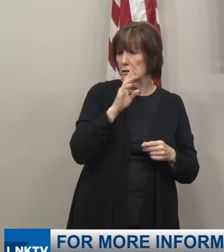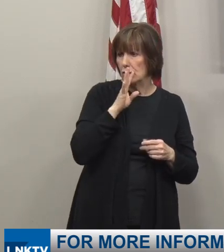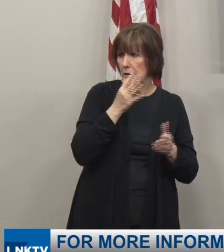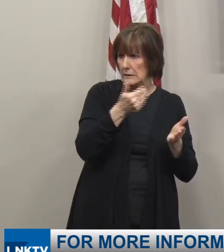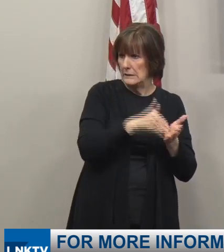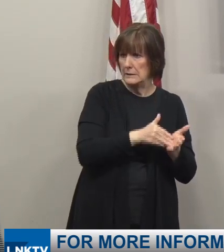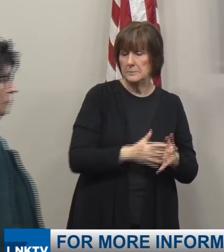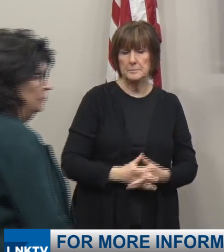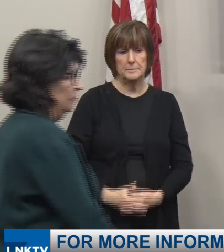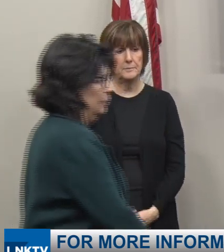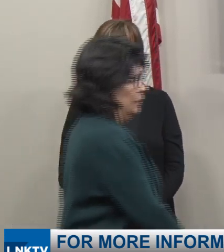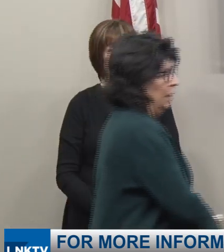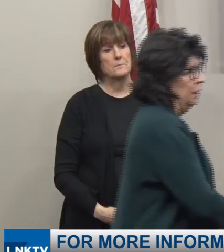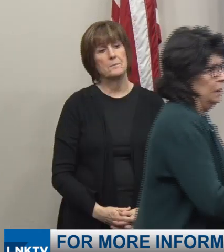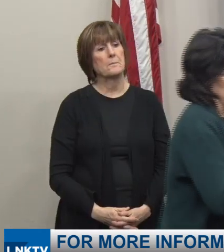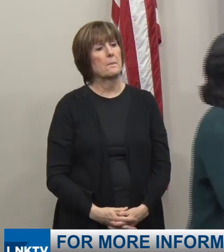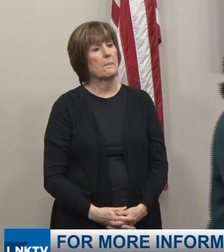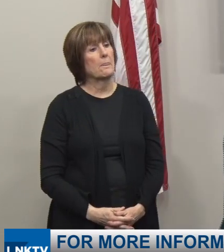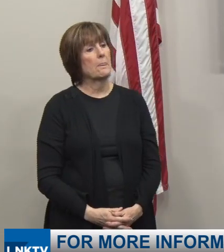well.